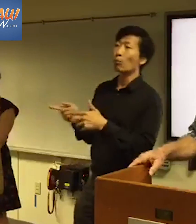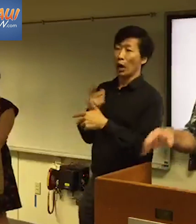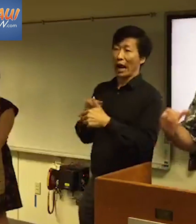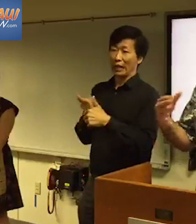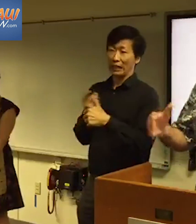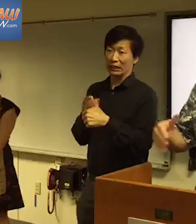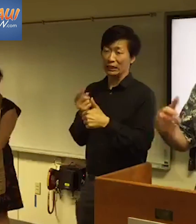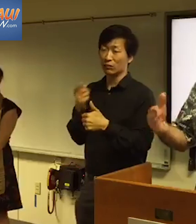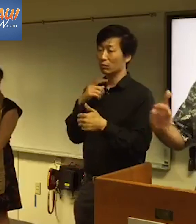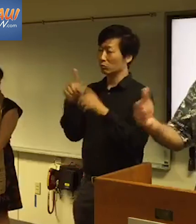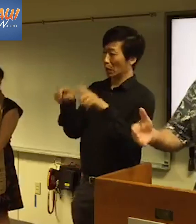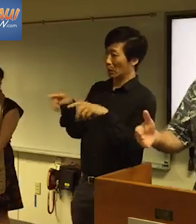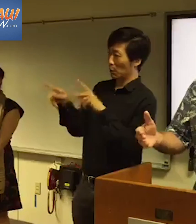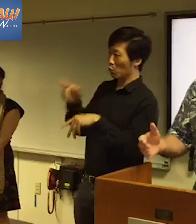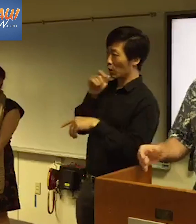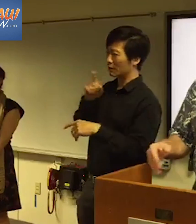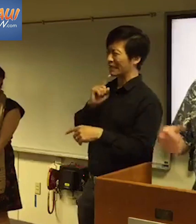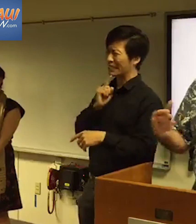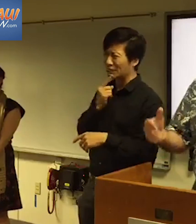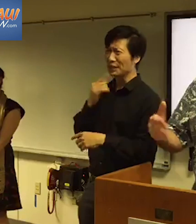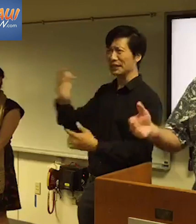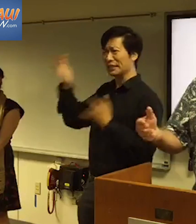other people can be a little aware? Yeah.